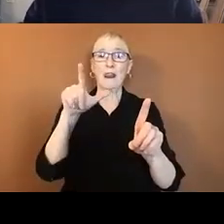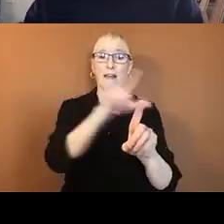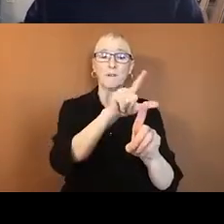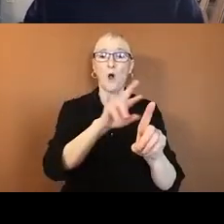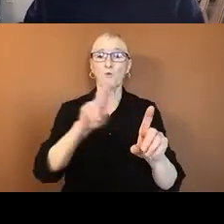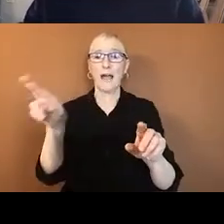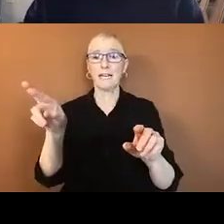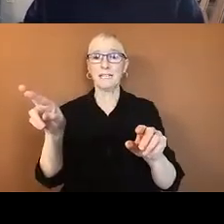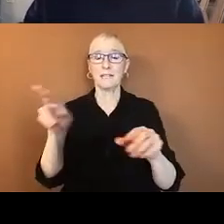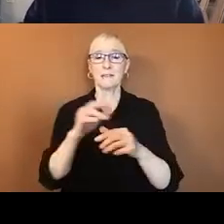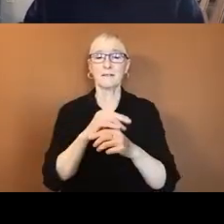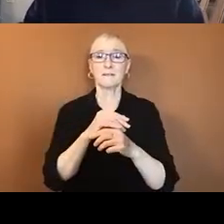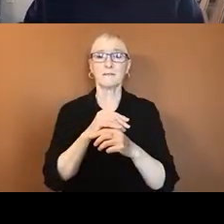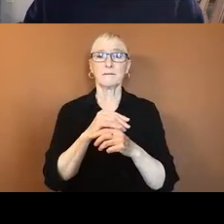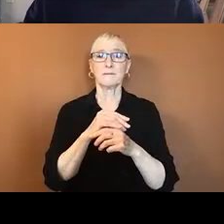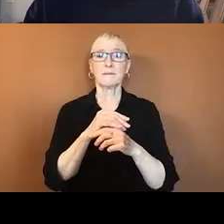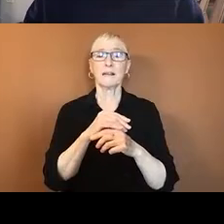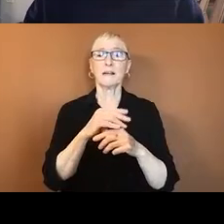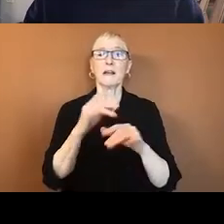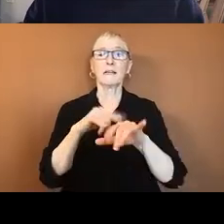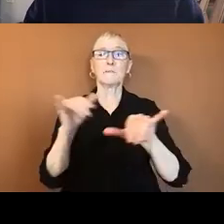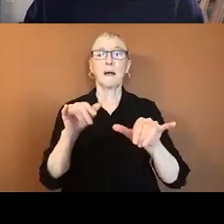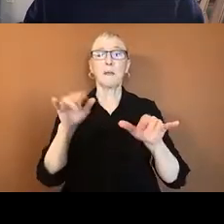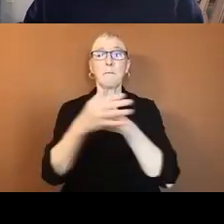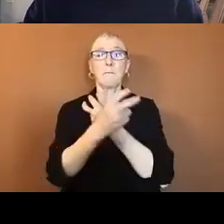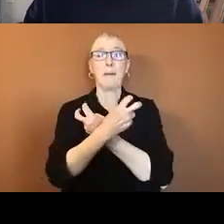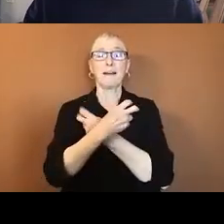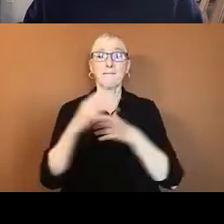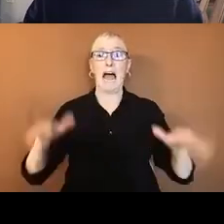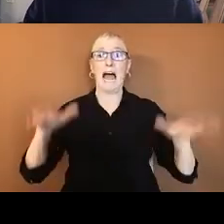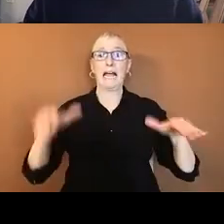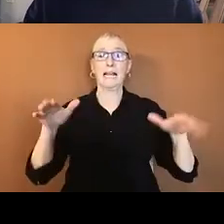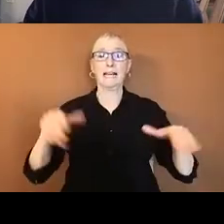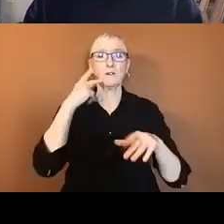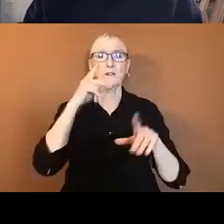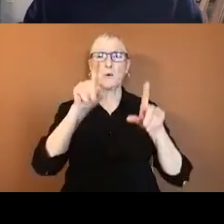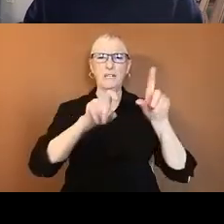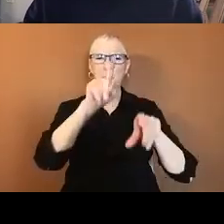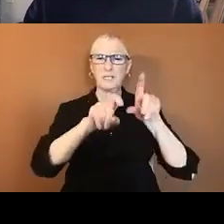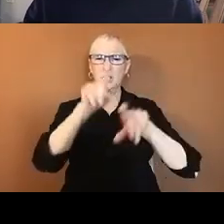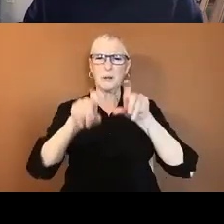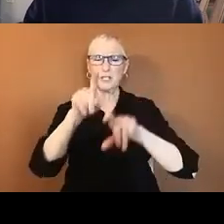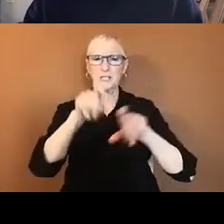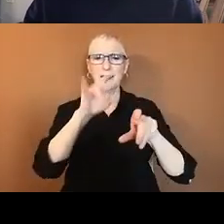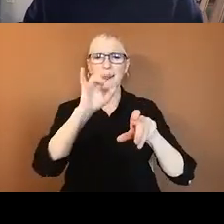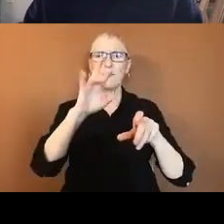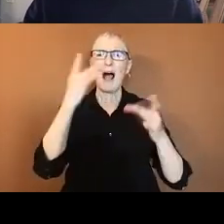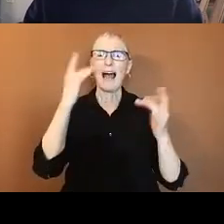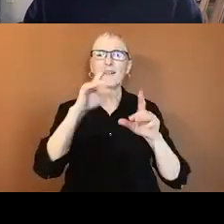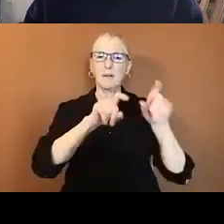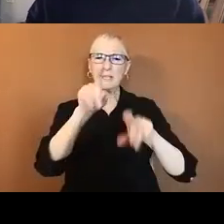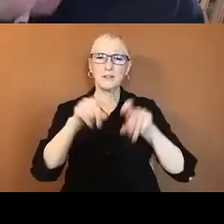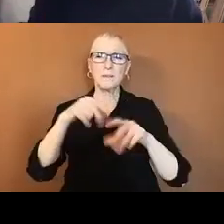right. And as the bat's flying, you see all of these question marks. And so that kind of represents things that the bat